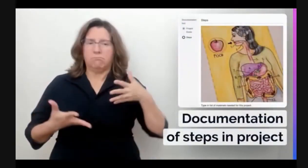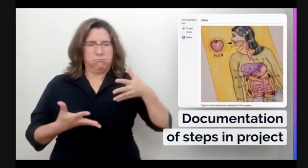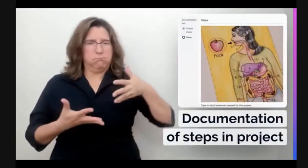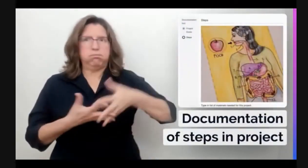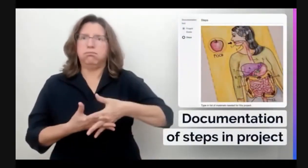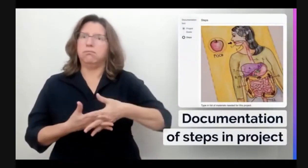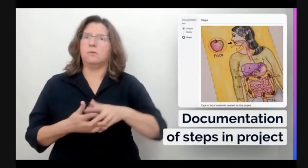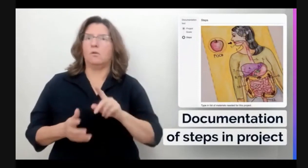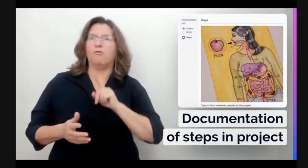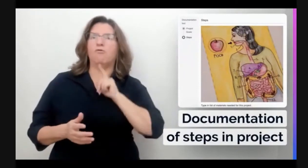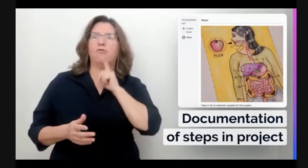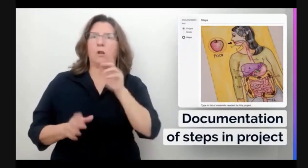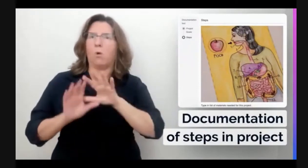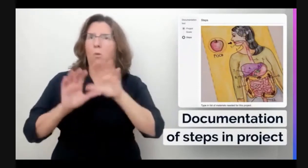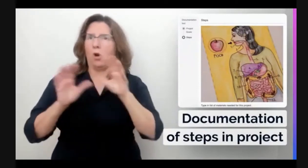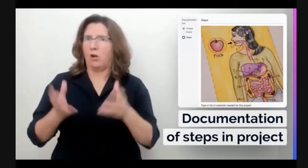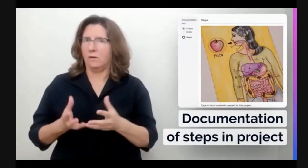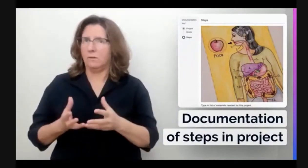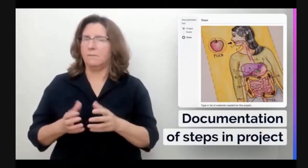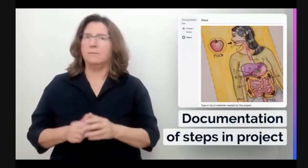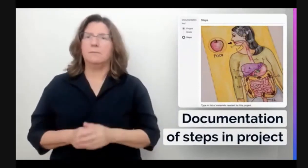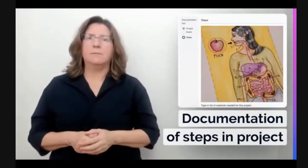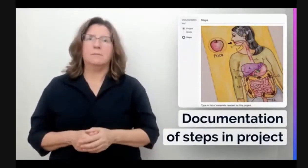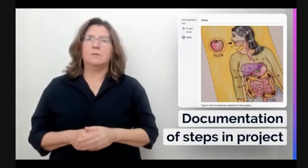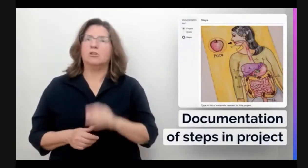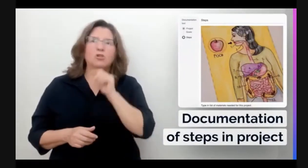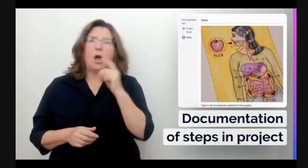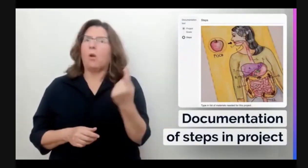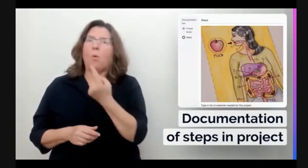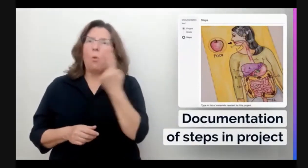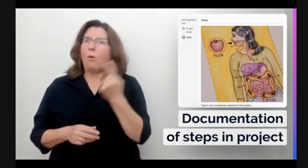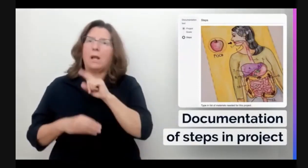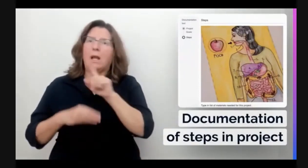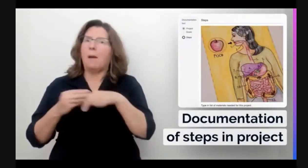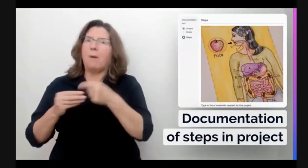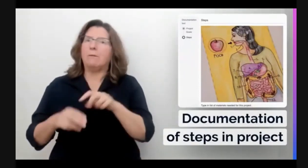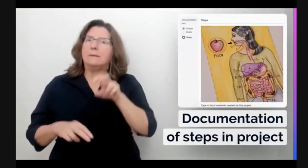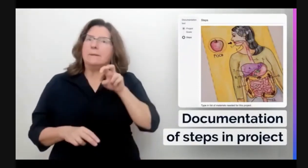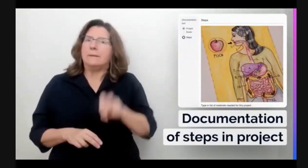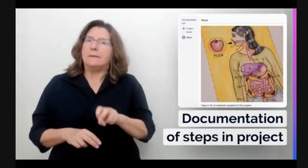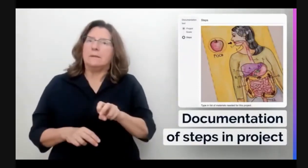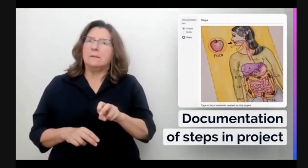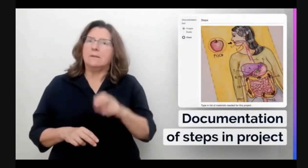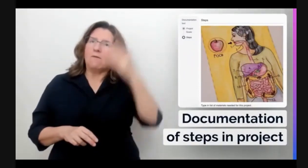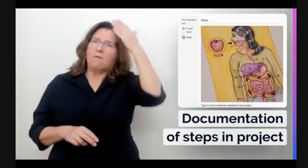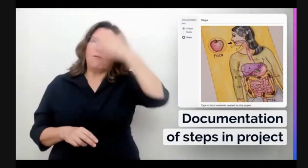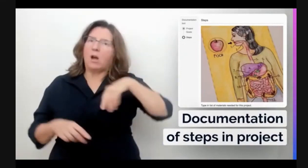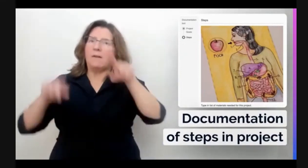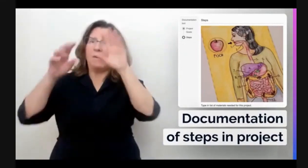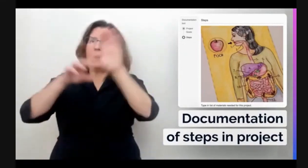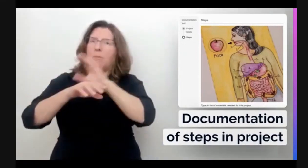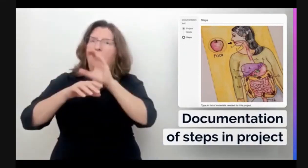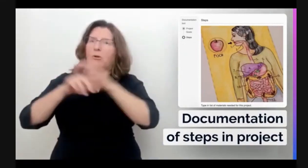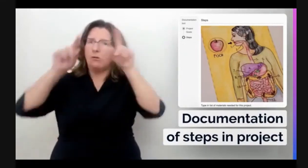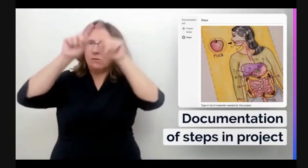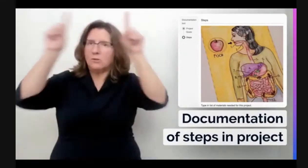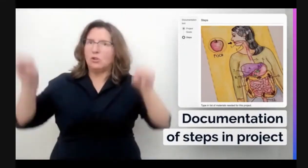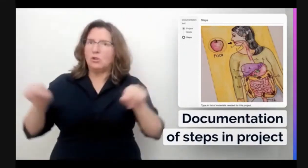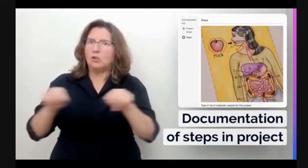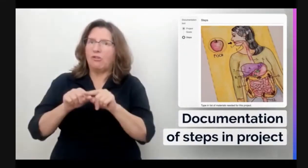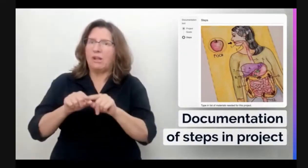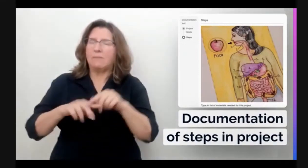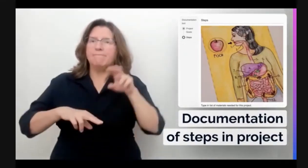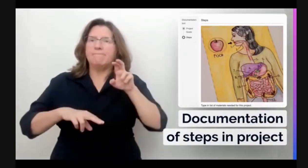Online learning has to be grounded in real-world experiences. The learner should not be plunked in front of the